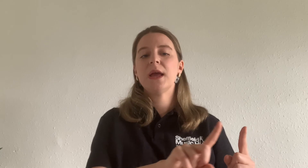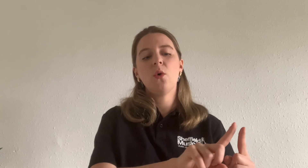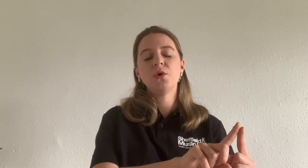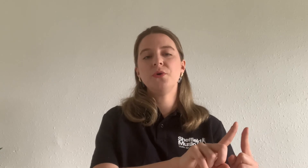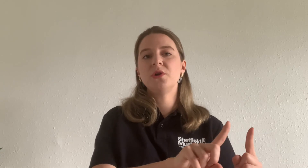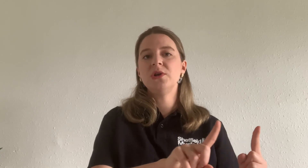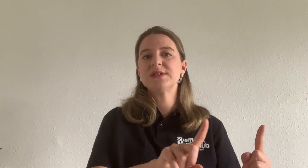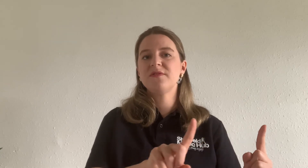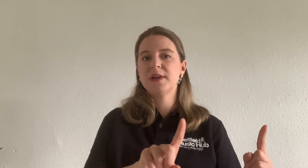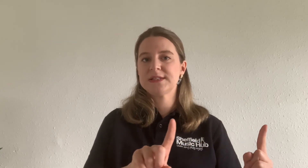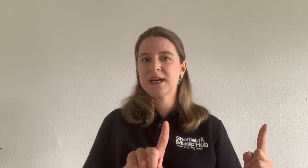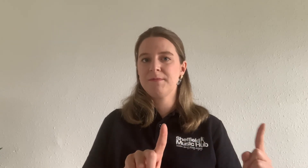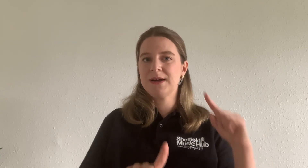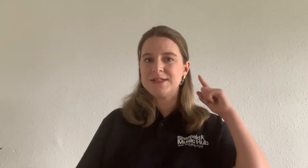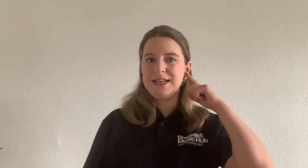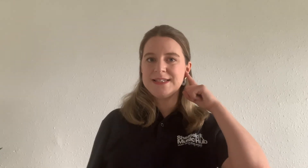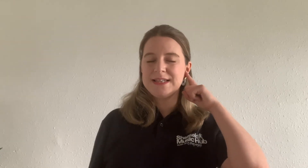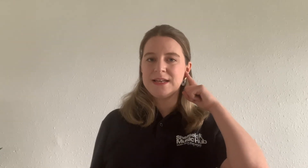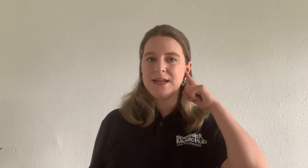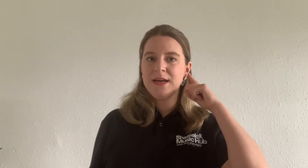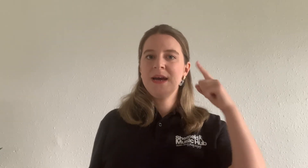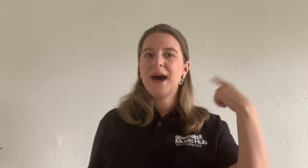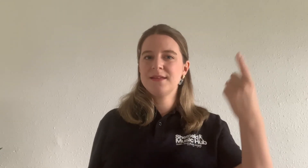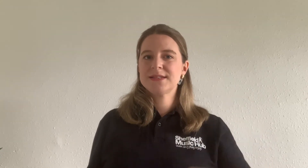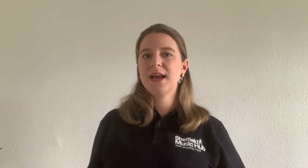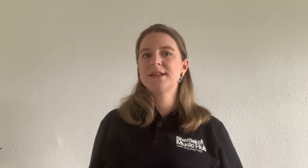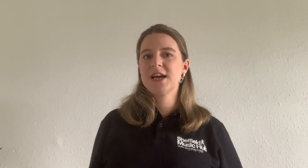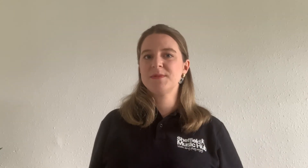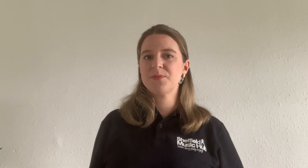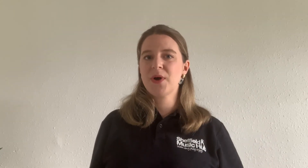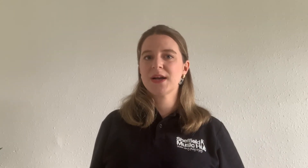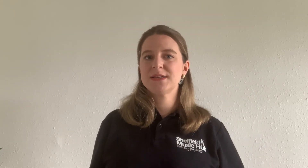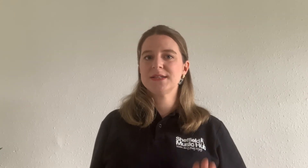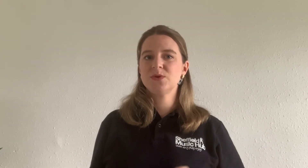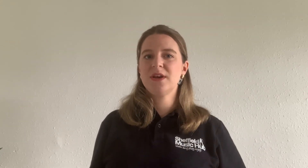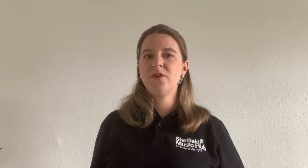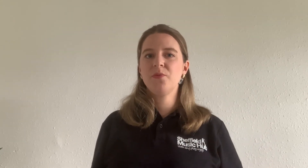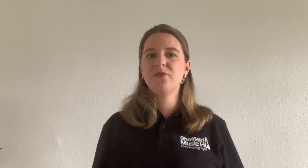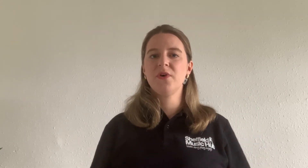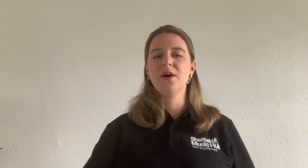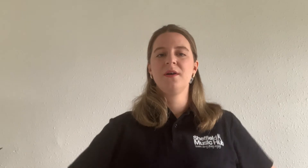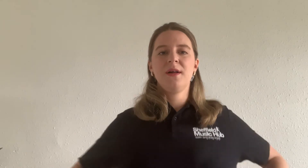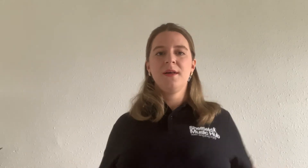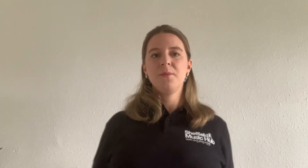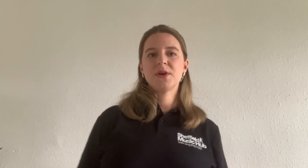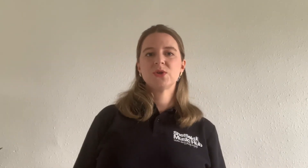or you can use the first time round to listen and the second time as a practice, whichever you prefer. Make sure you're